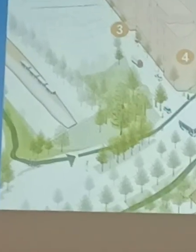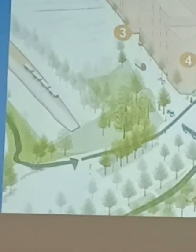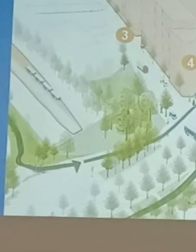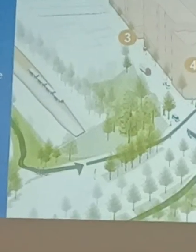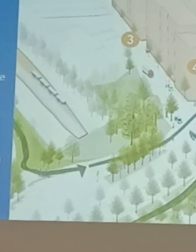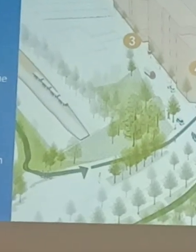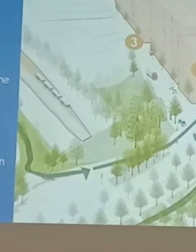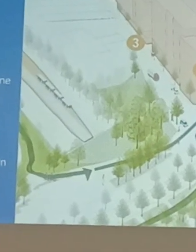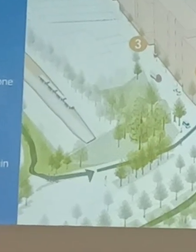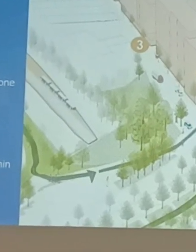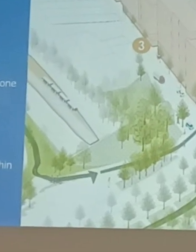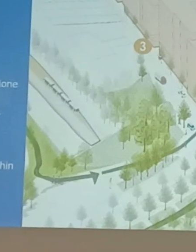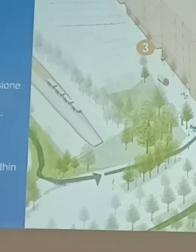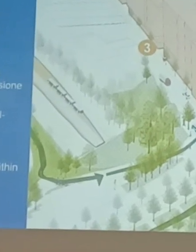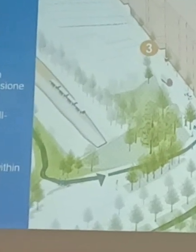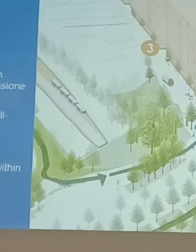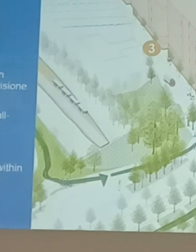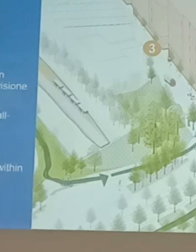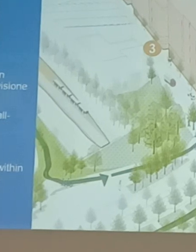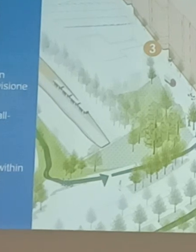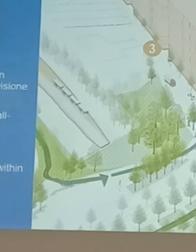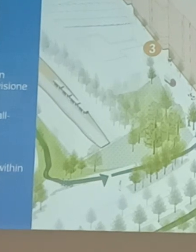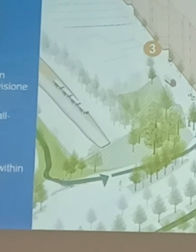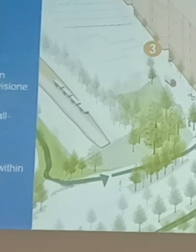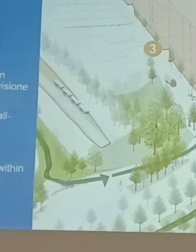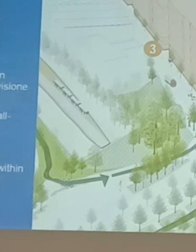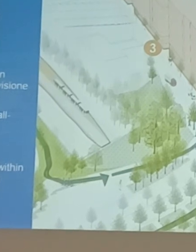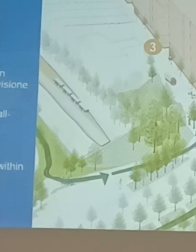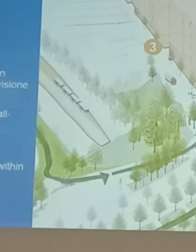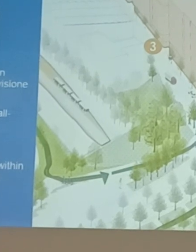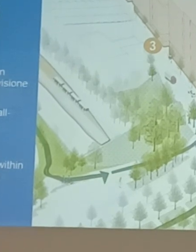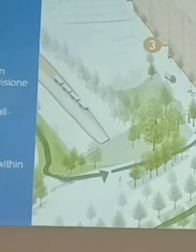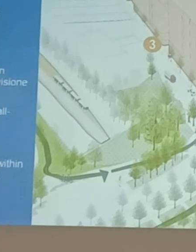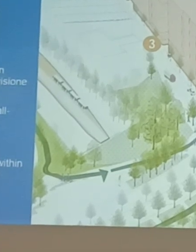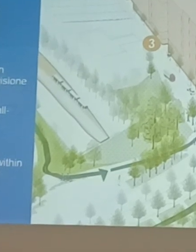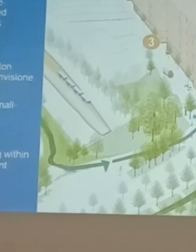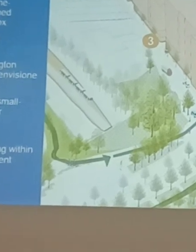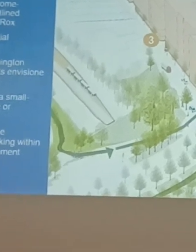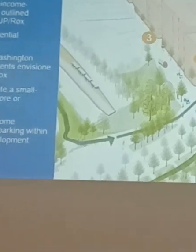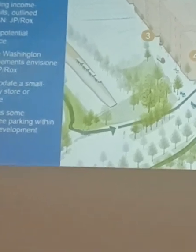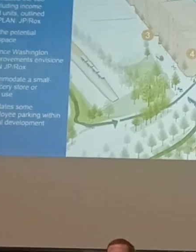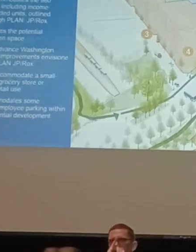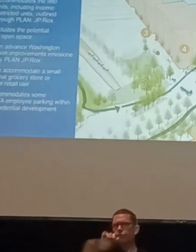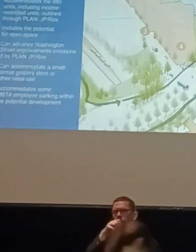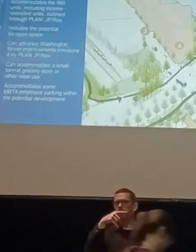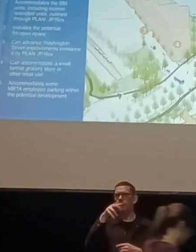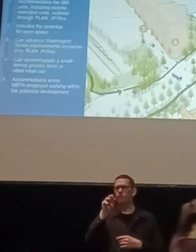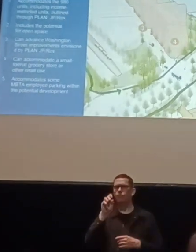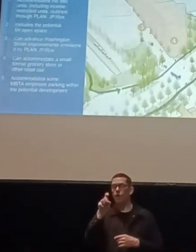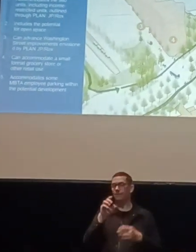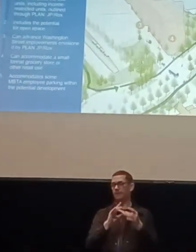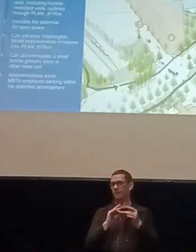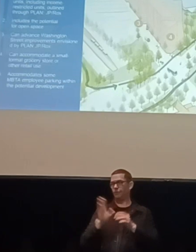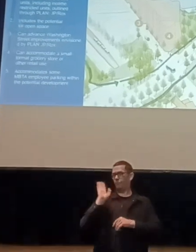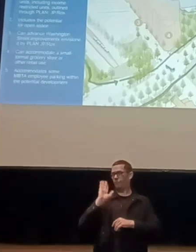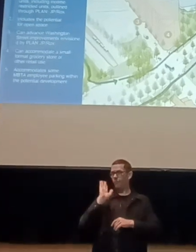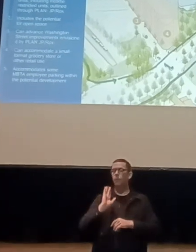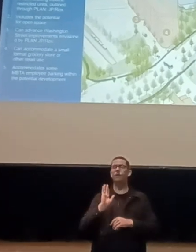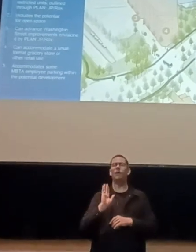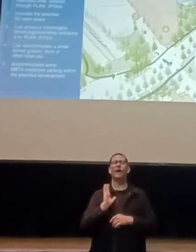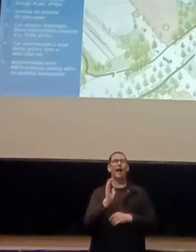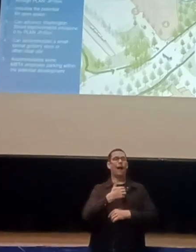what had been associated with the program considerations as part of JP Rocks. As I mentioned earlier, and we started this slide,